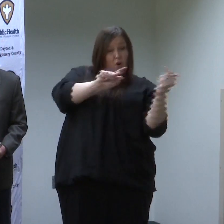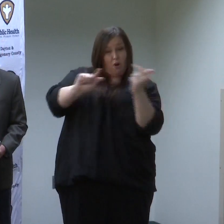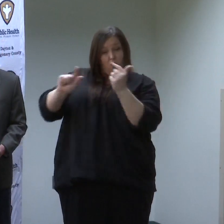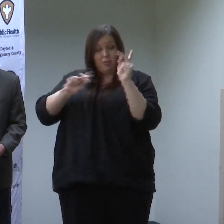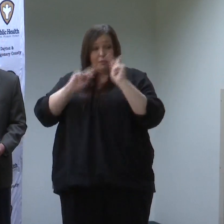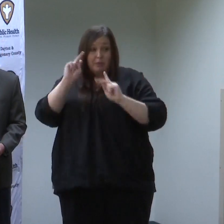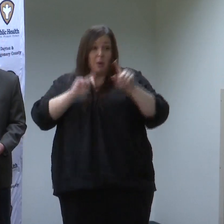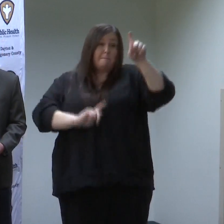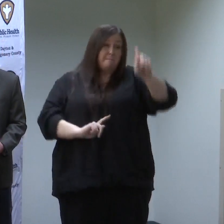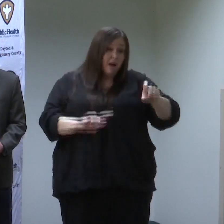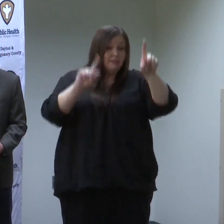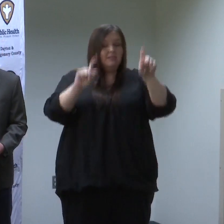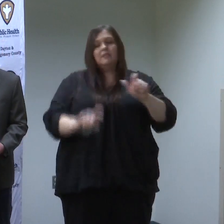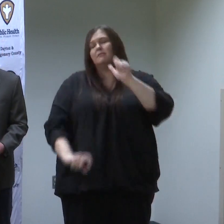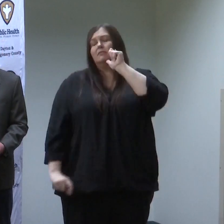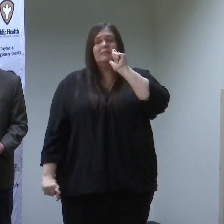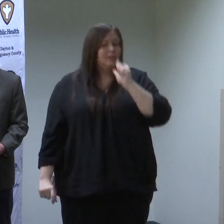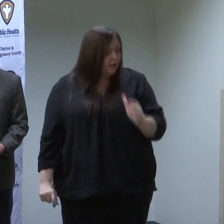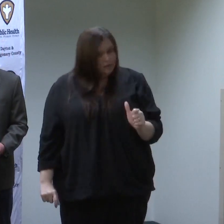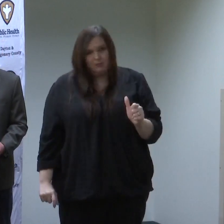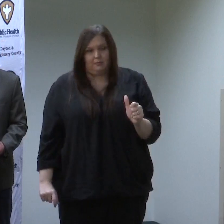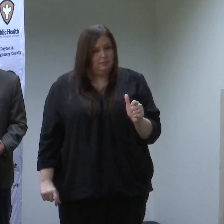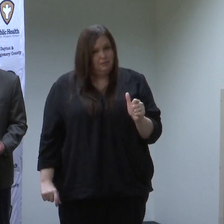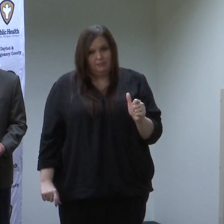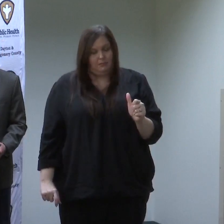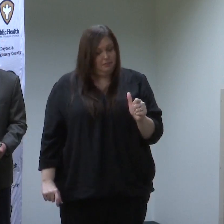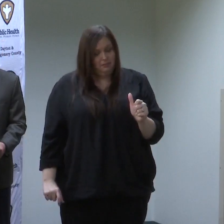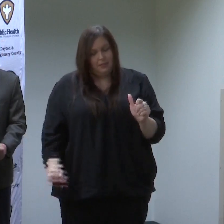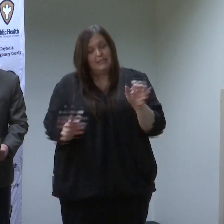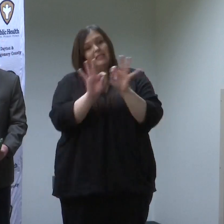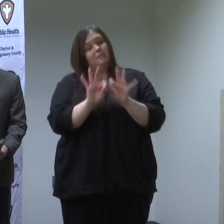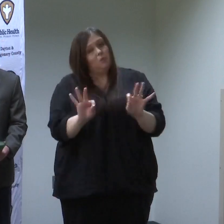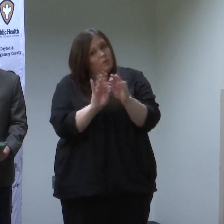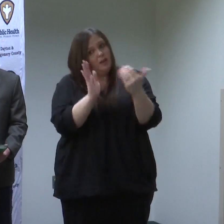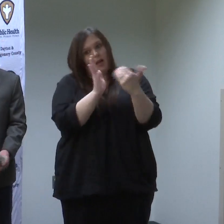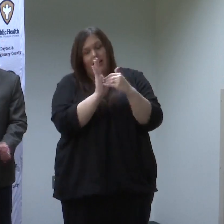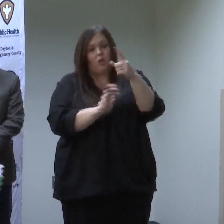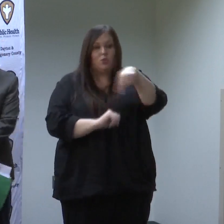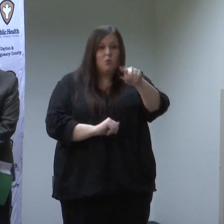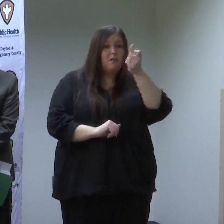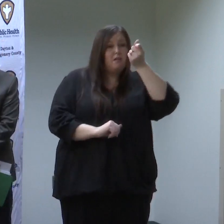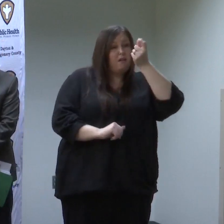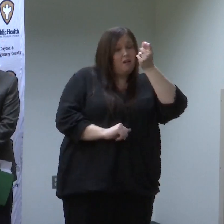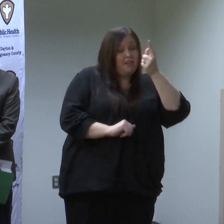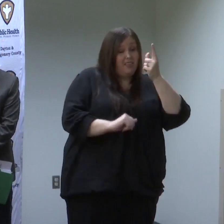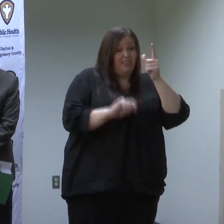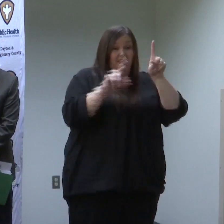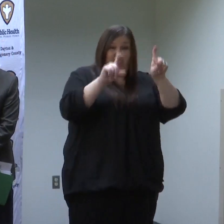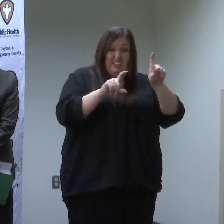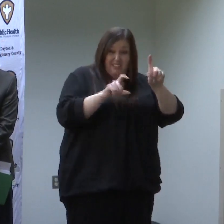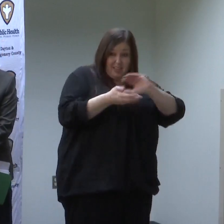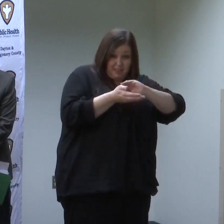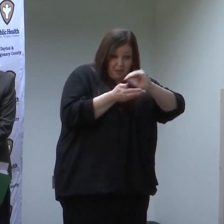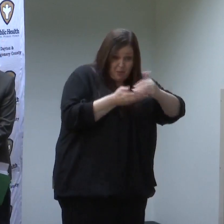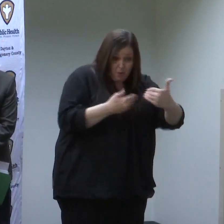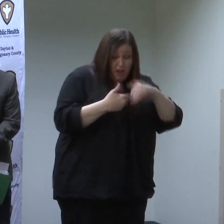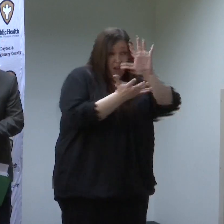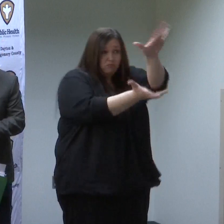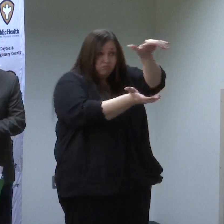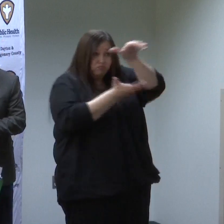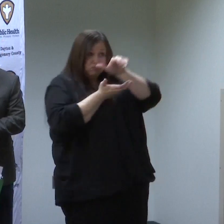will need to be tested for COVID-19. It's very important, again, to understand that the number of tests that we have available to the state of